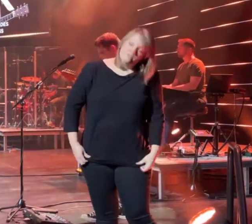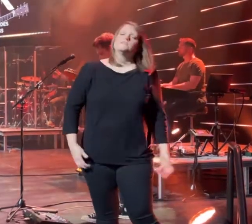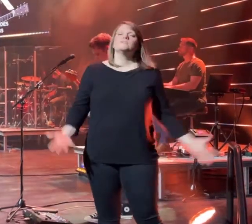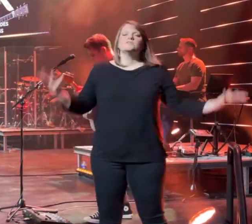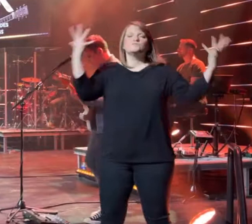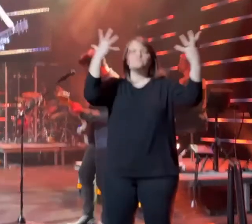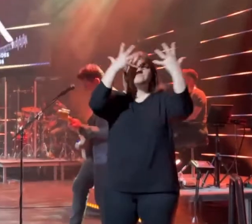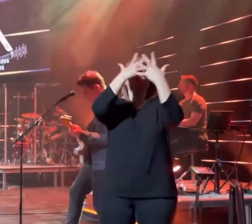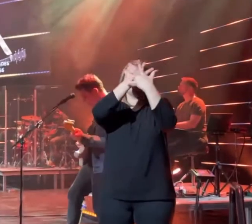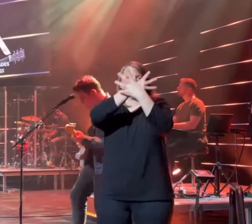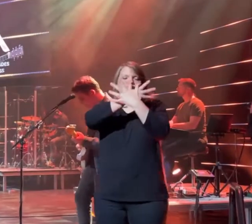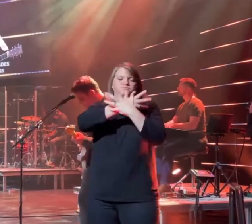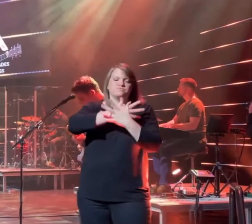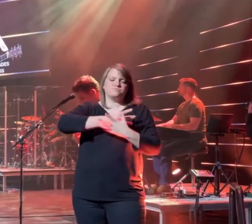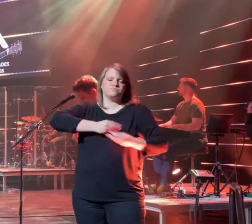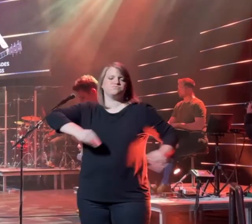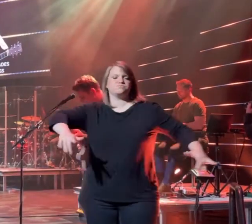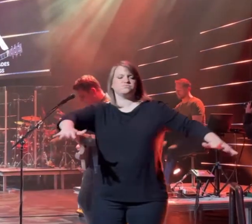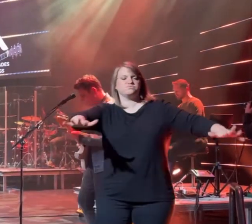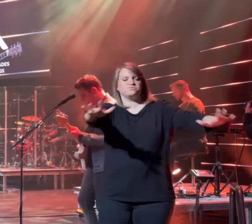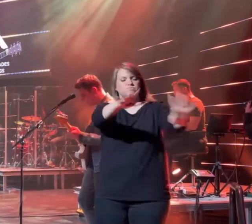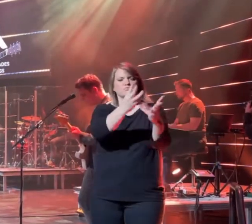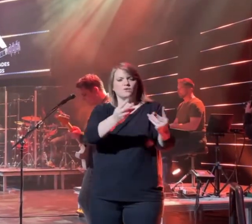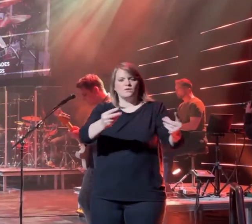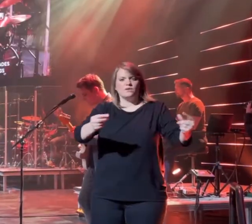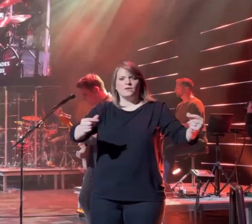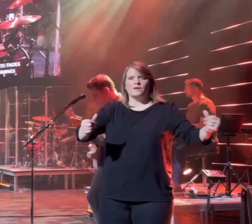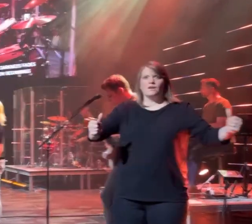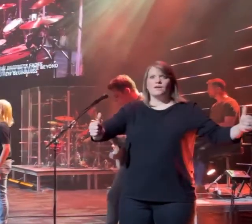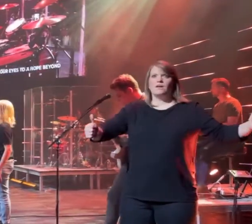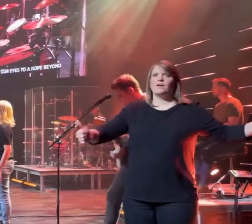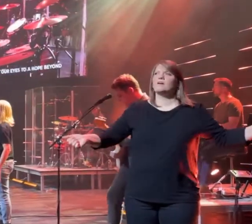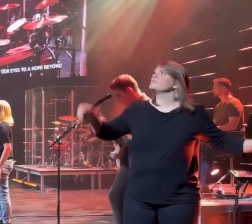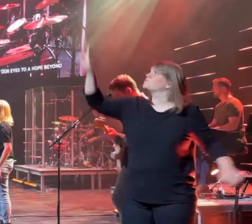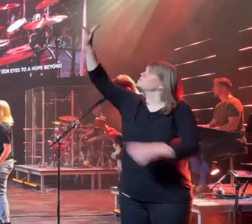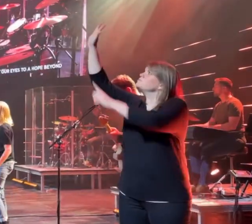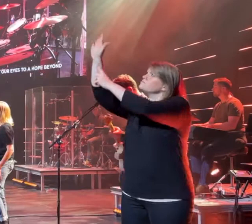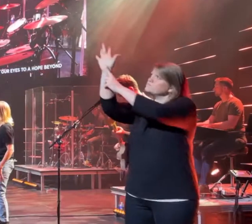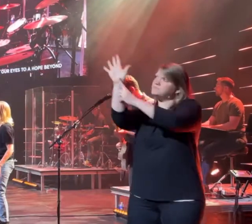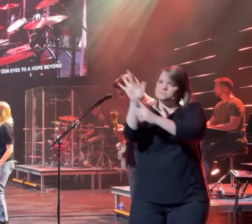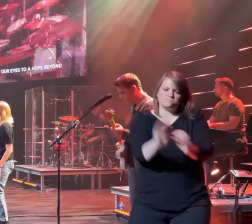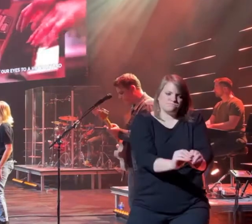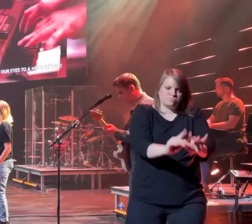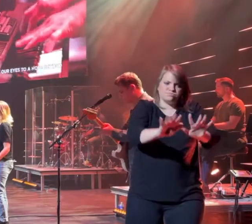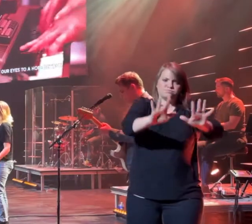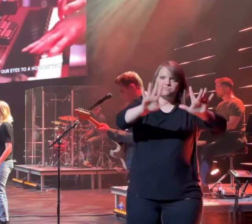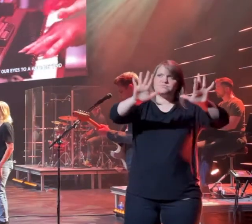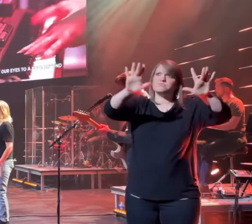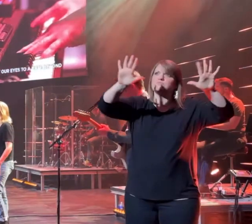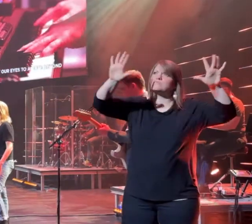darkness fades to a new beginning as we lift our eyes to